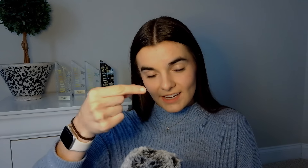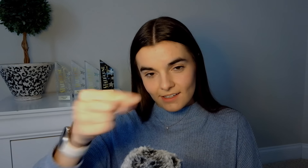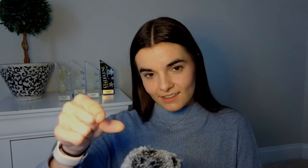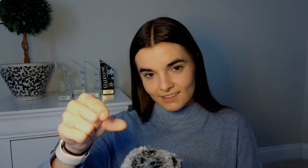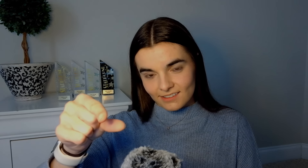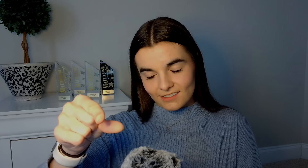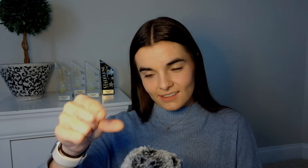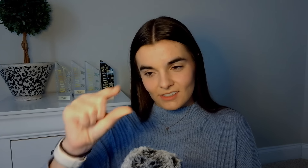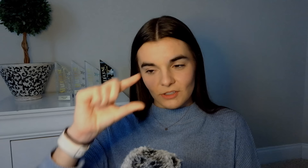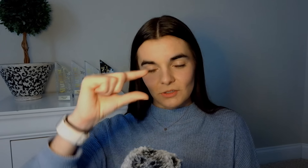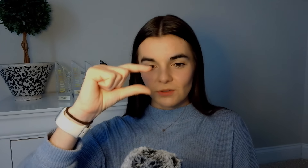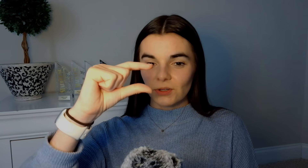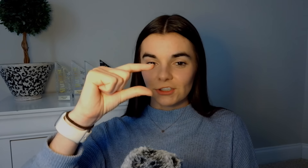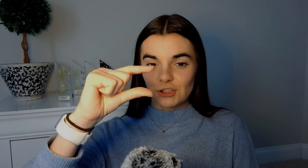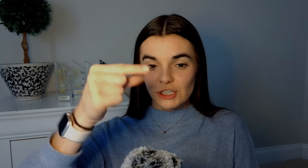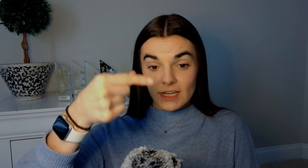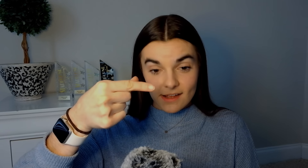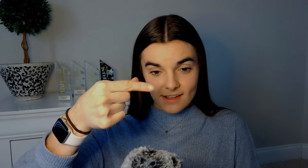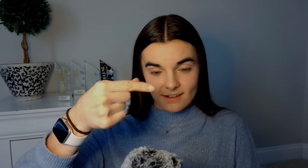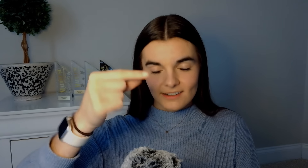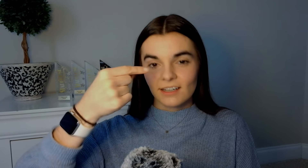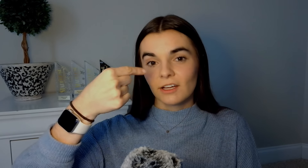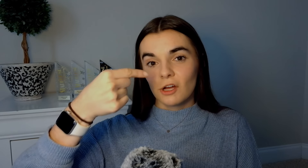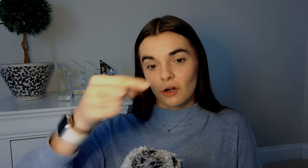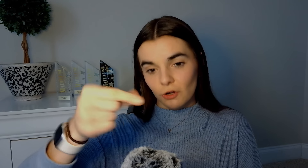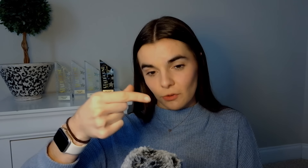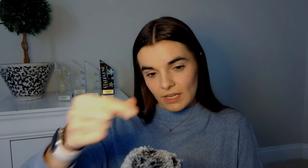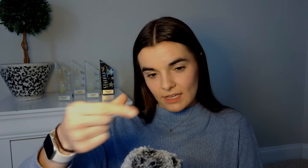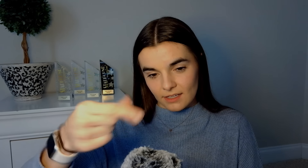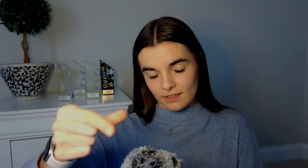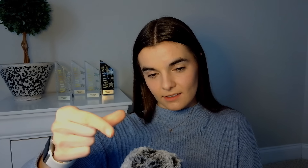Green. So you do your G. Green.